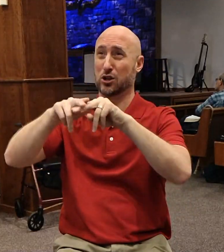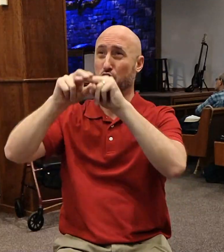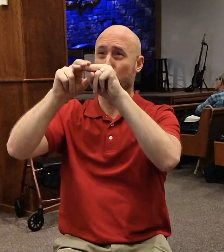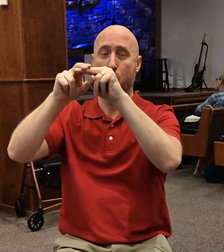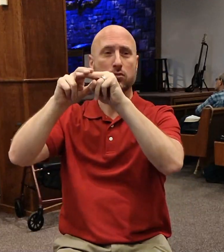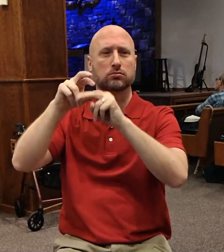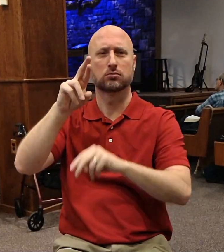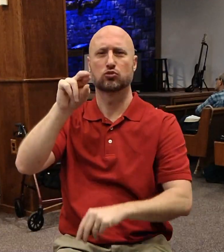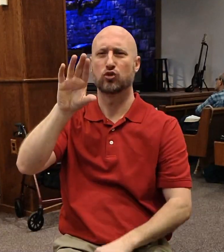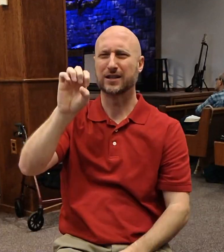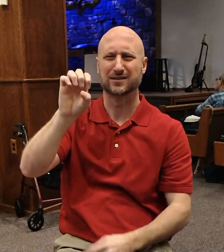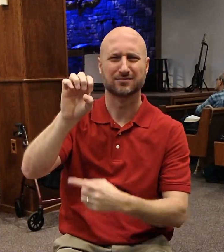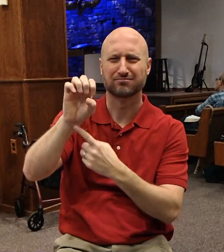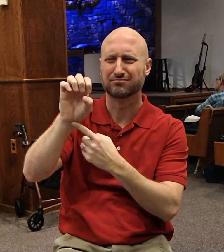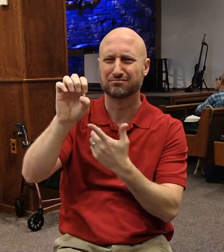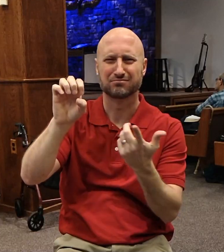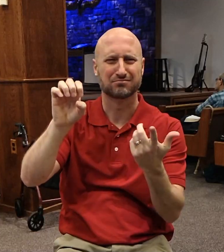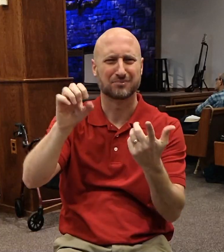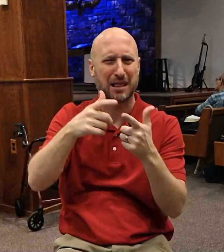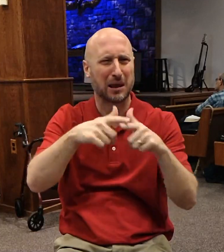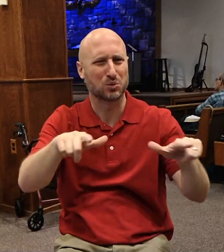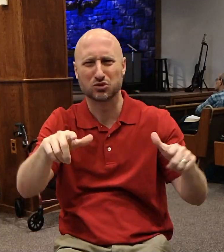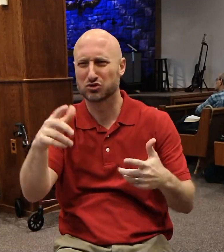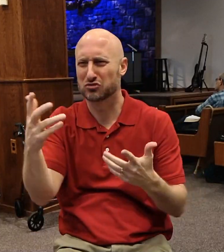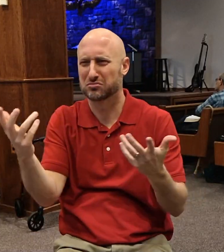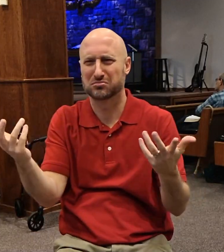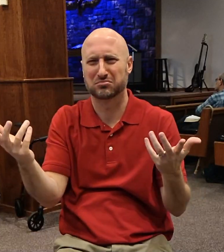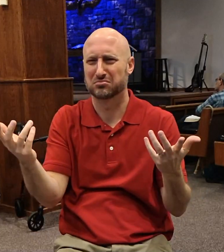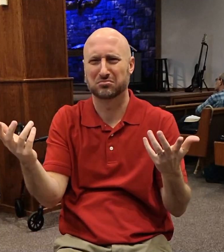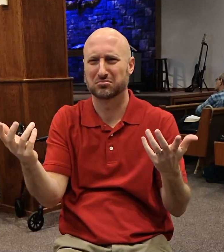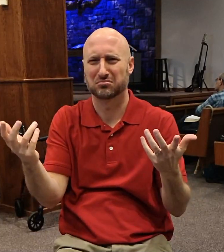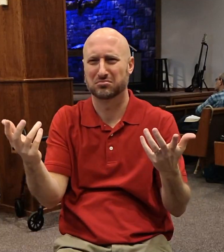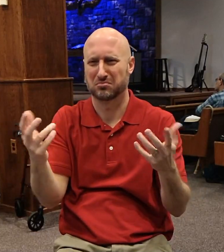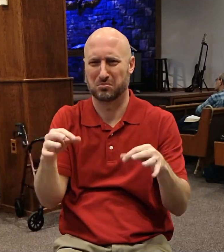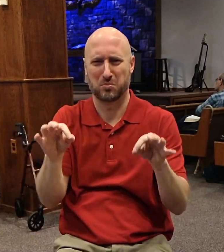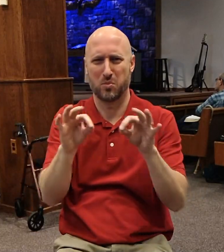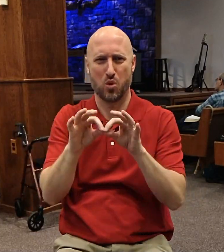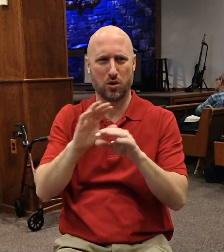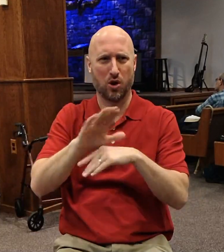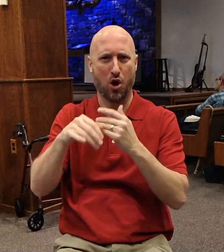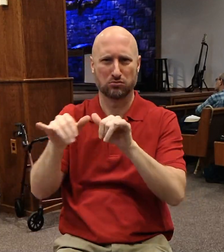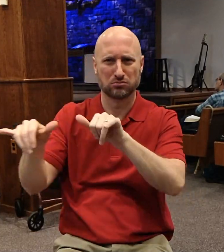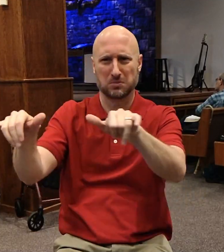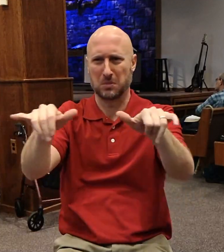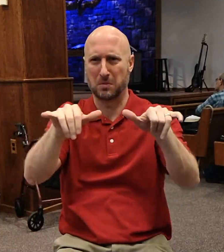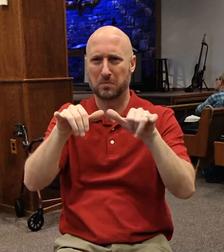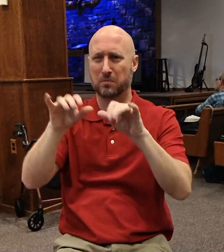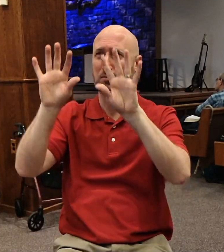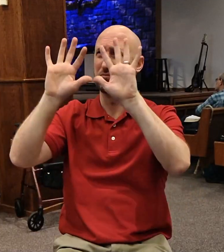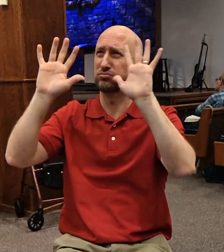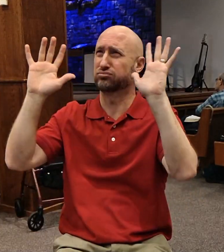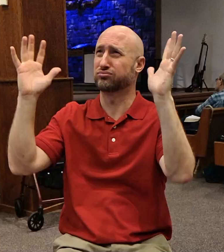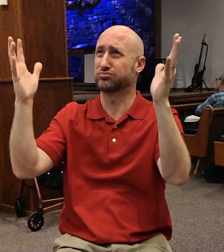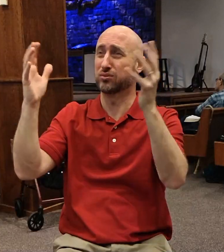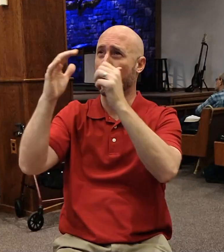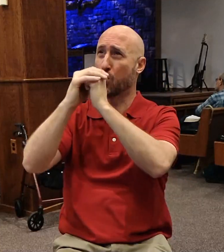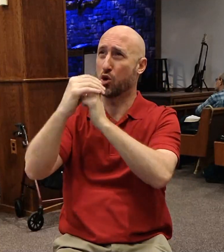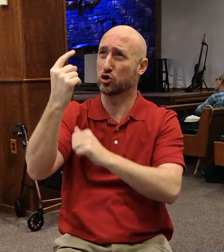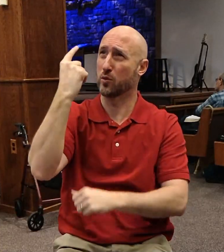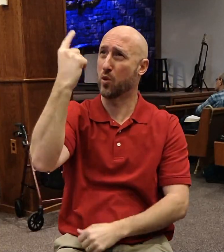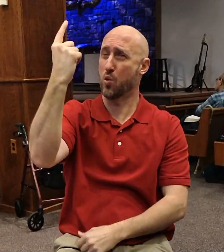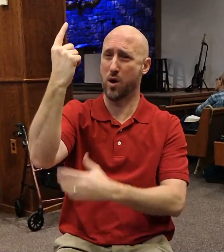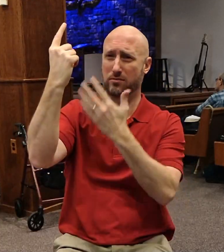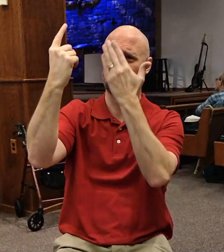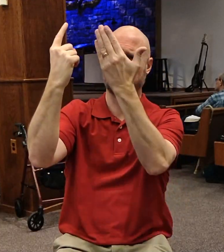their heritage, their language. The object that's being worshipped makes all those differences